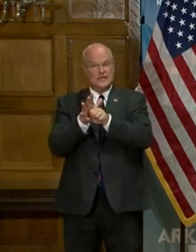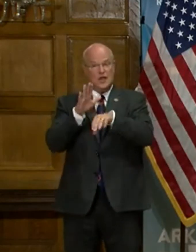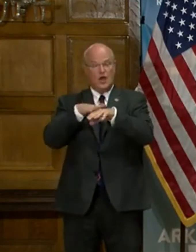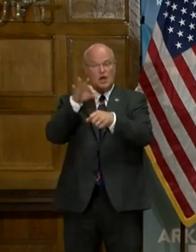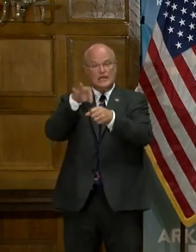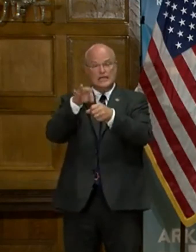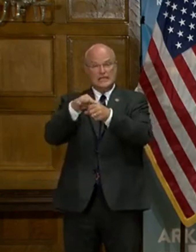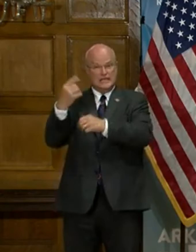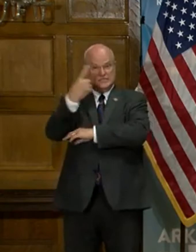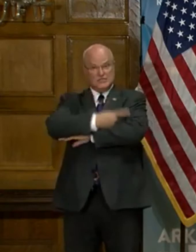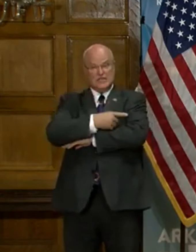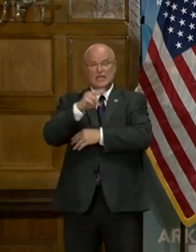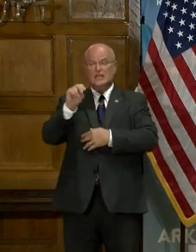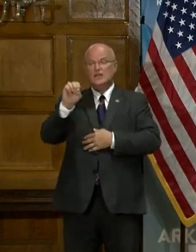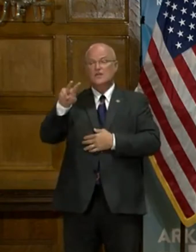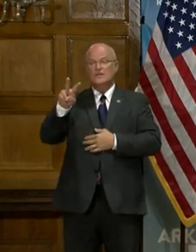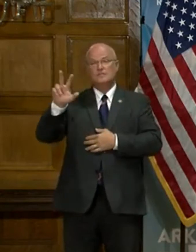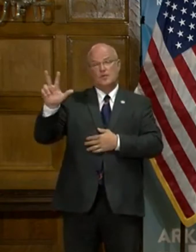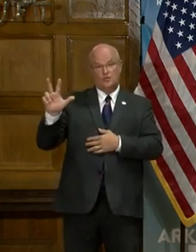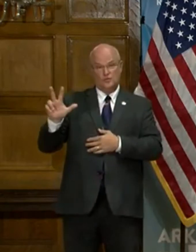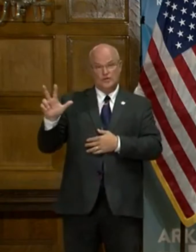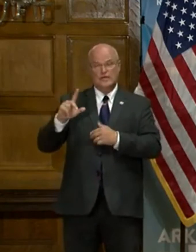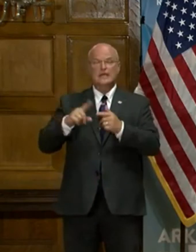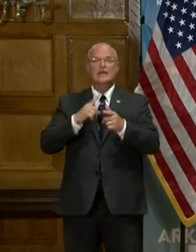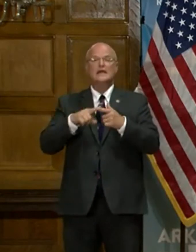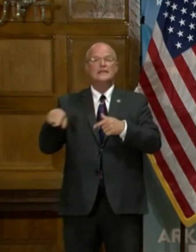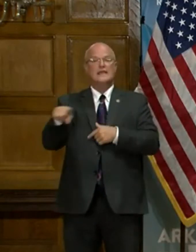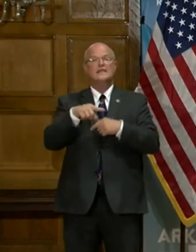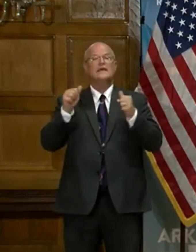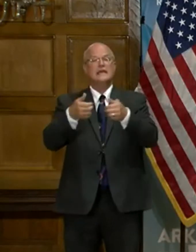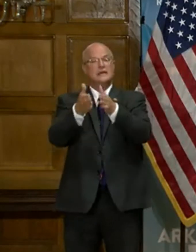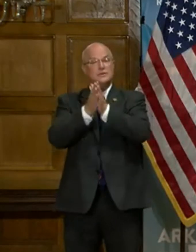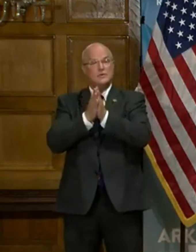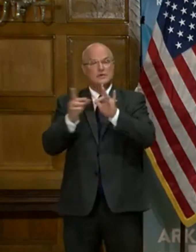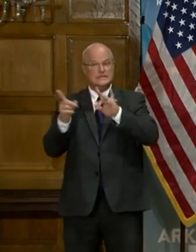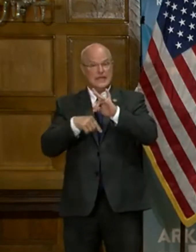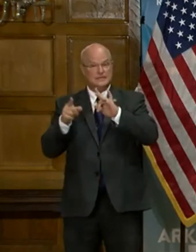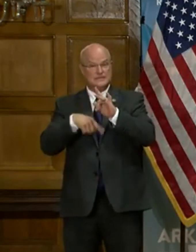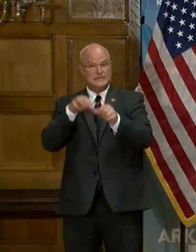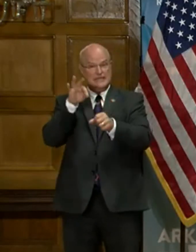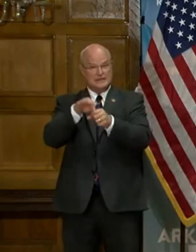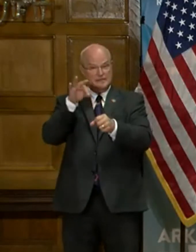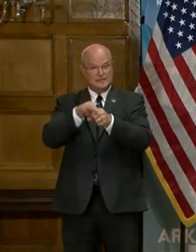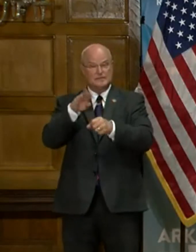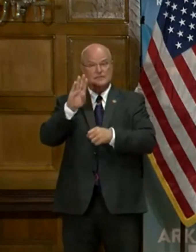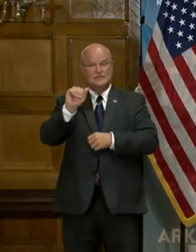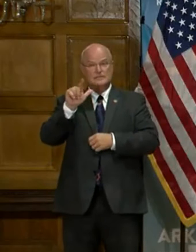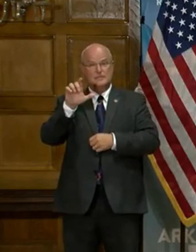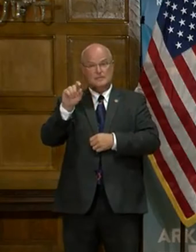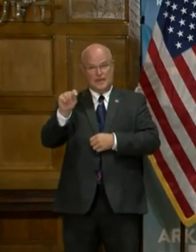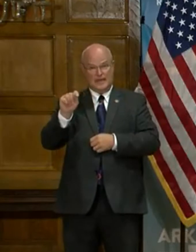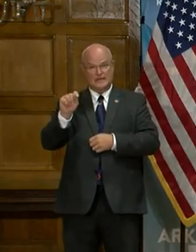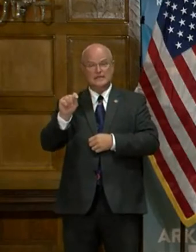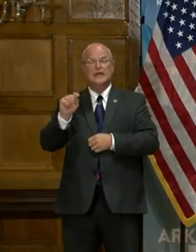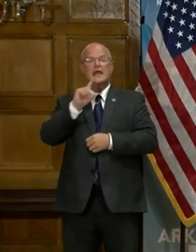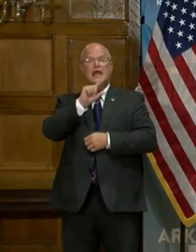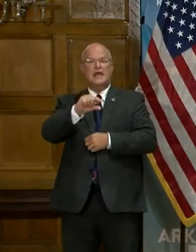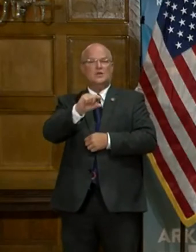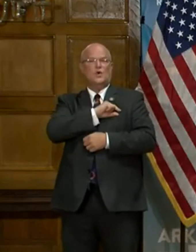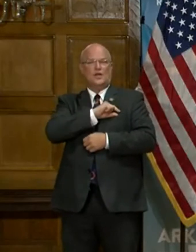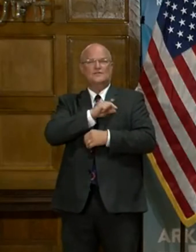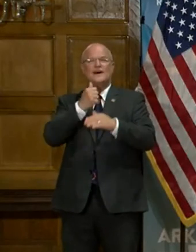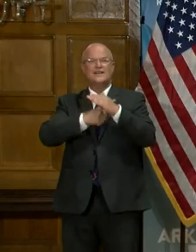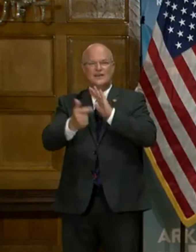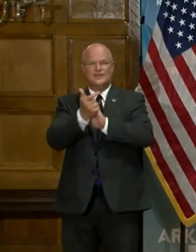on Election Day, November 3, then they can request an absentee ballot, be qualified under the law for